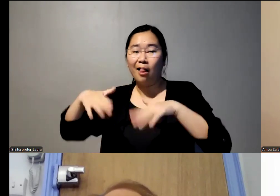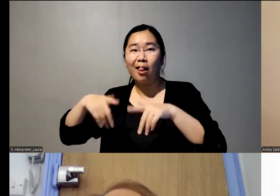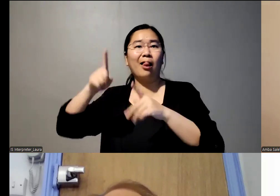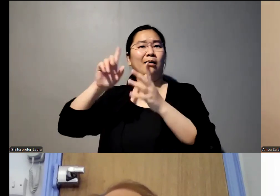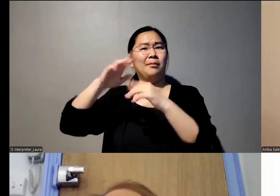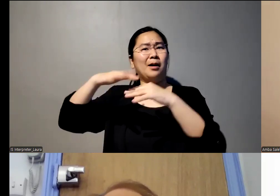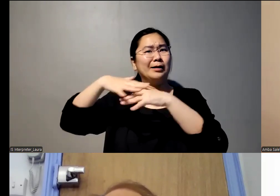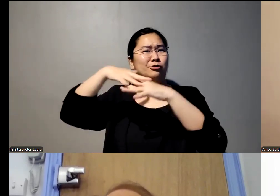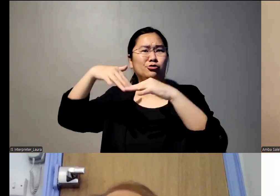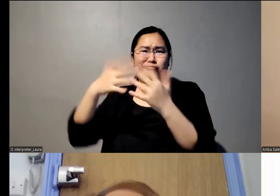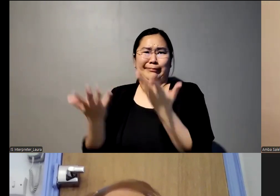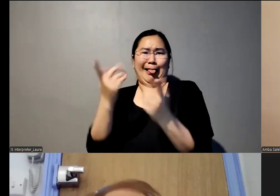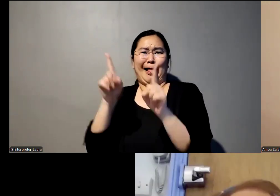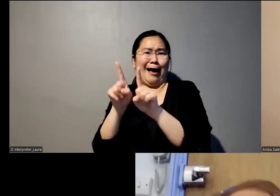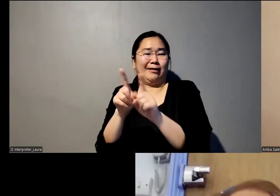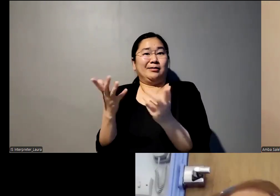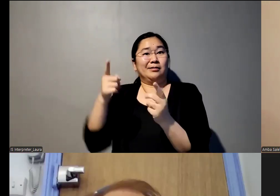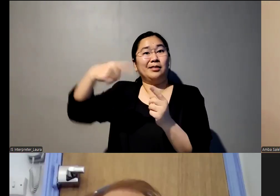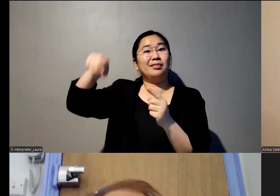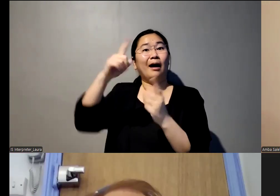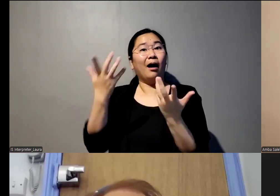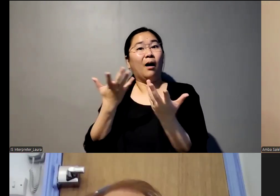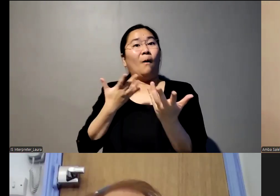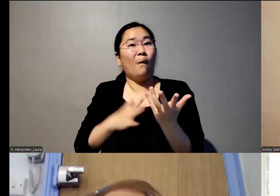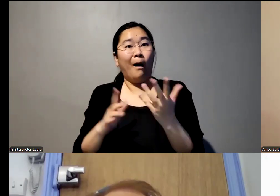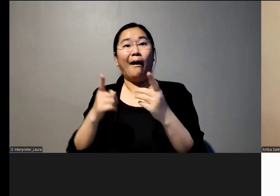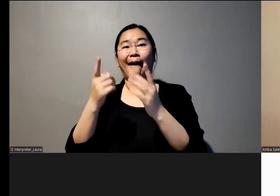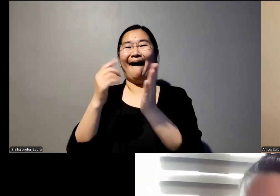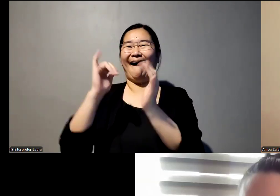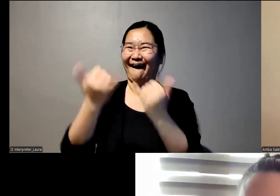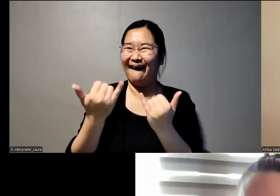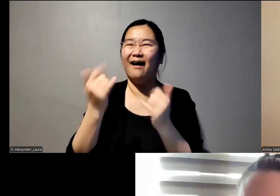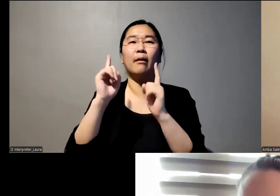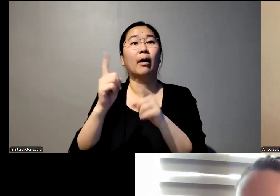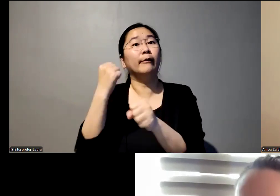present. Halina, over to you for your closing. Thank you.